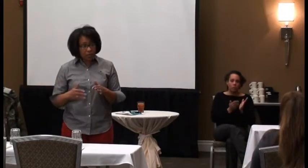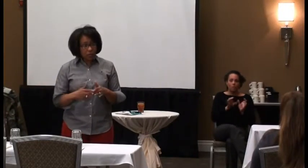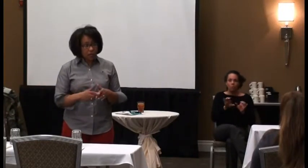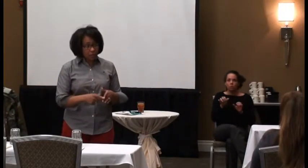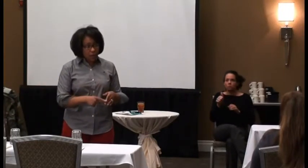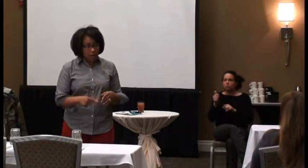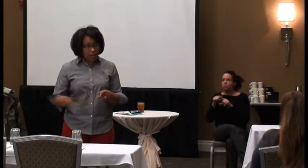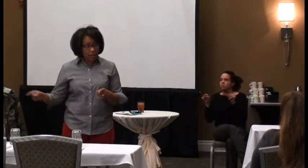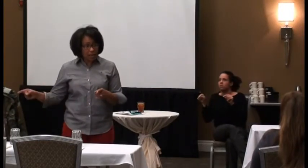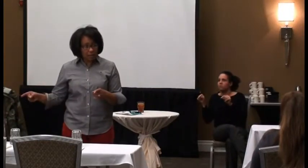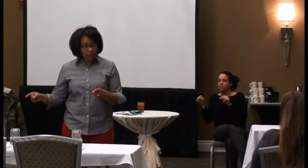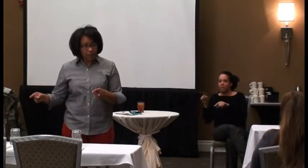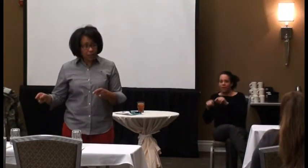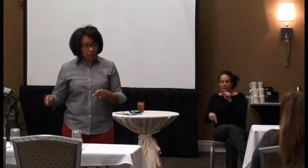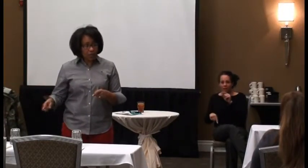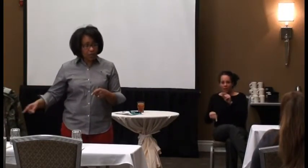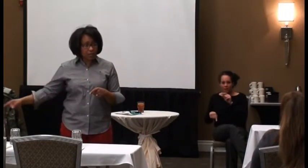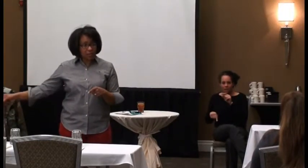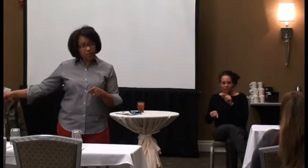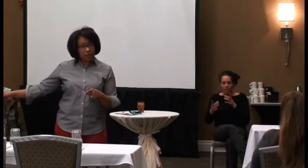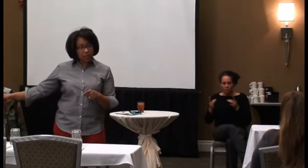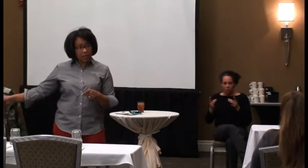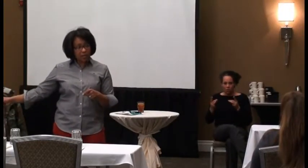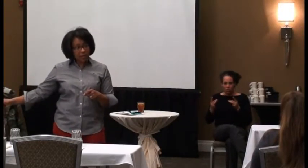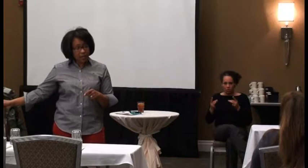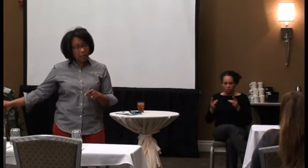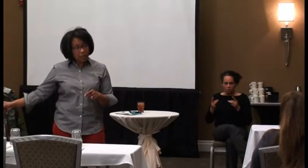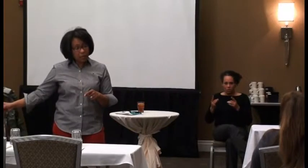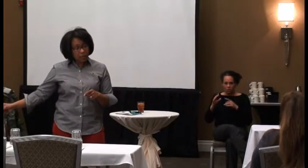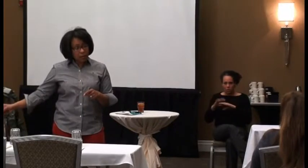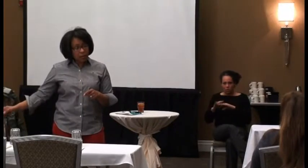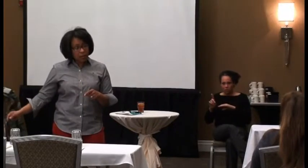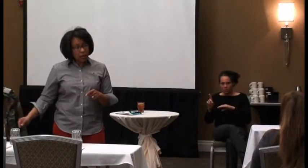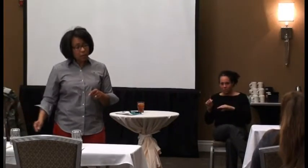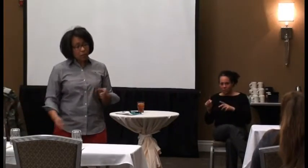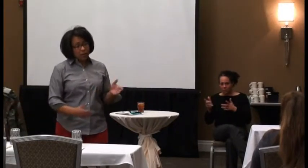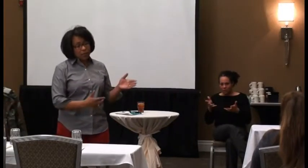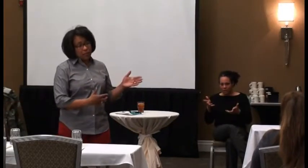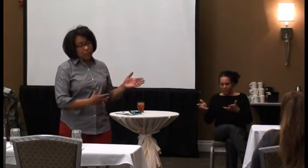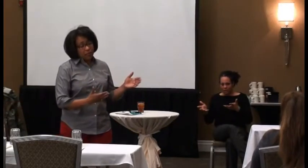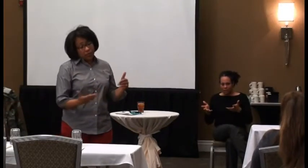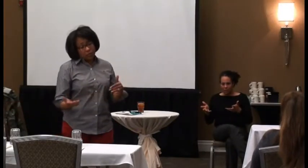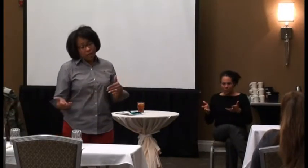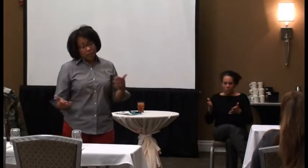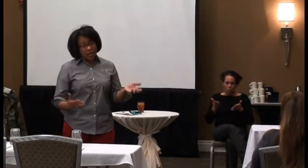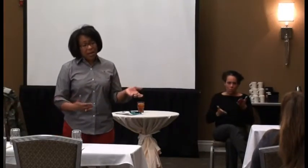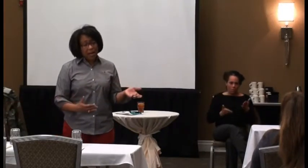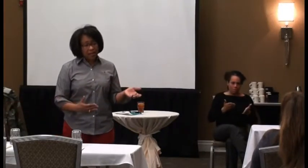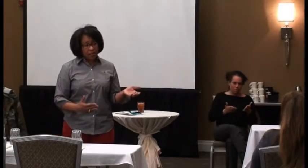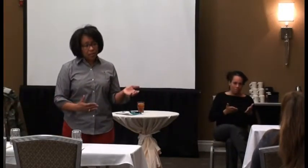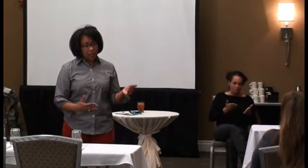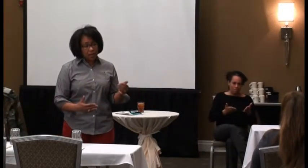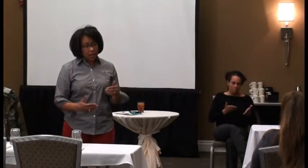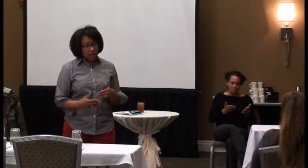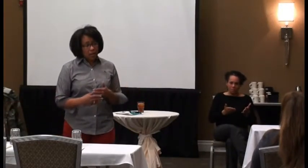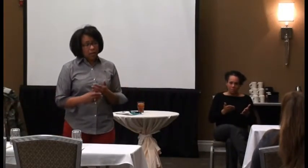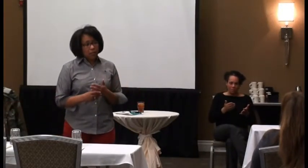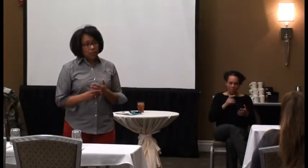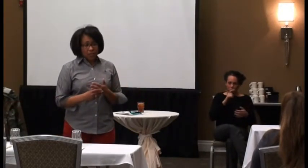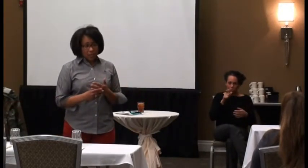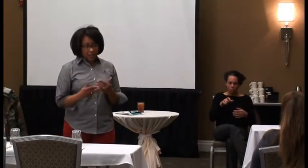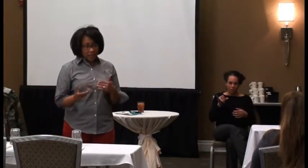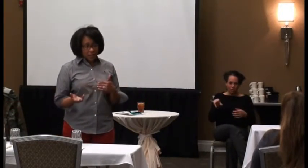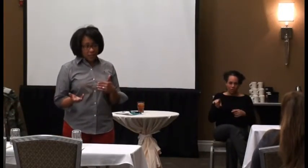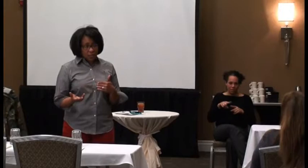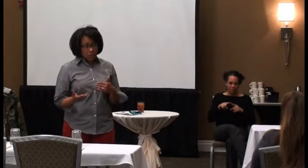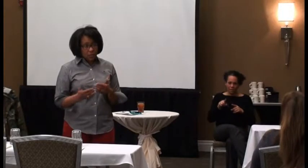and then you wind up walking that, okay, get on disability kind of thing, when maybe some of them may or may not have to do that, but